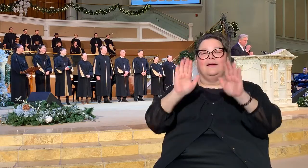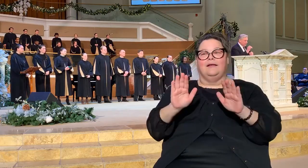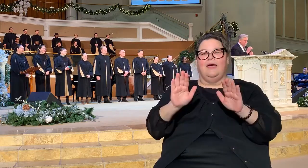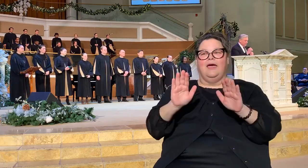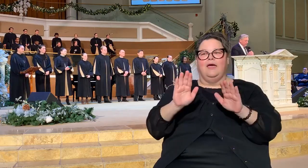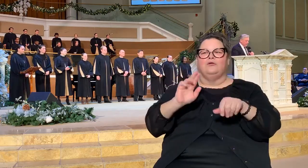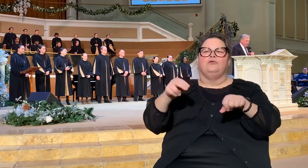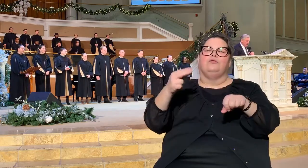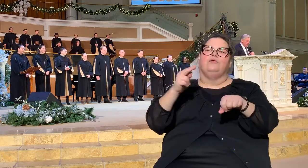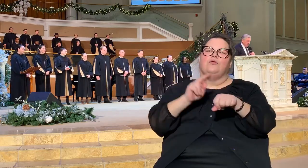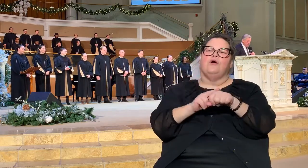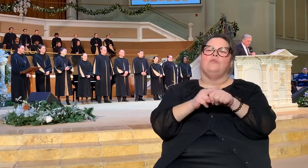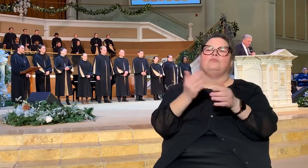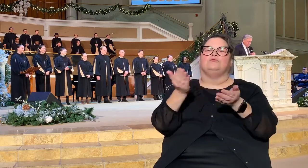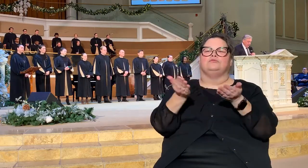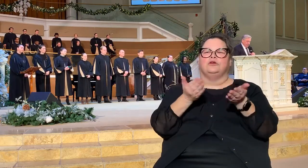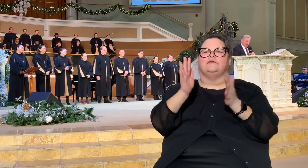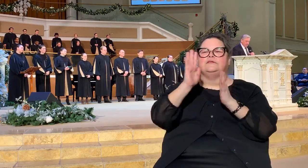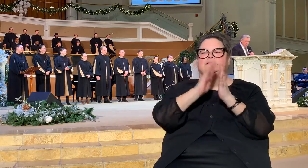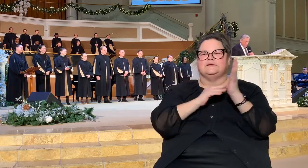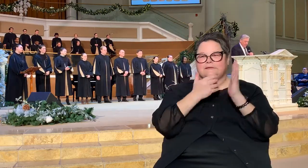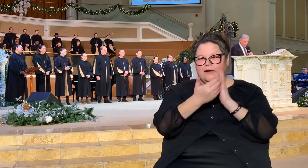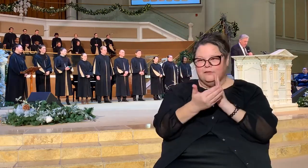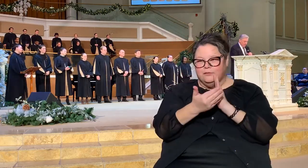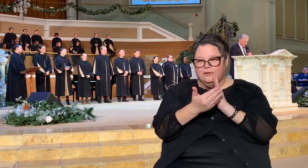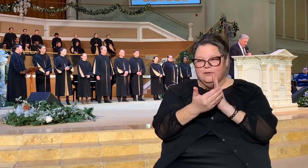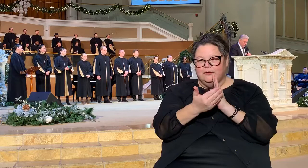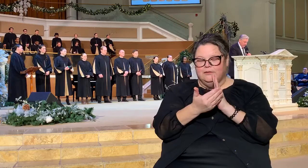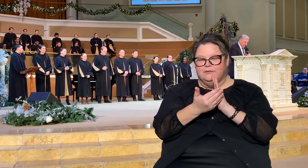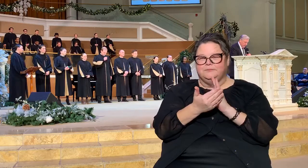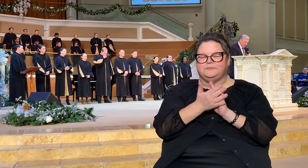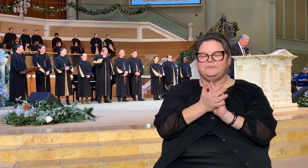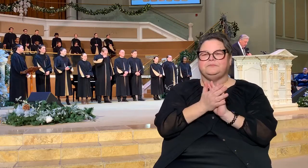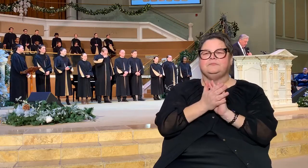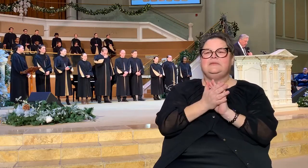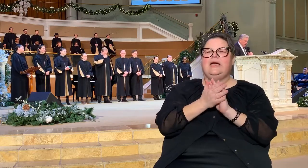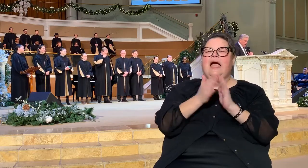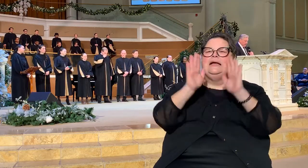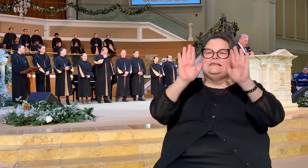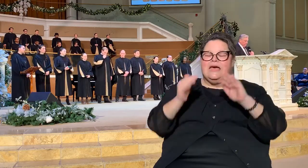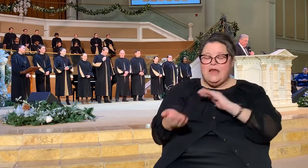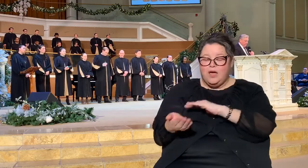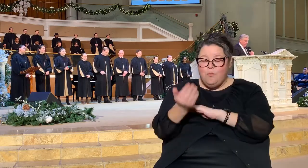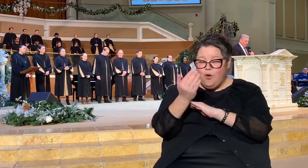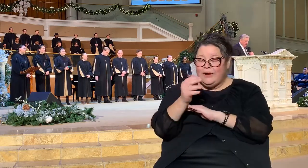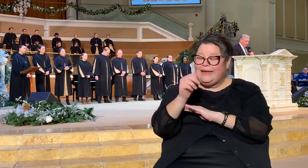schedule. Sunday morning, 10 o'clock. Sunday evening, prayer at 6.